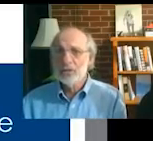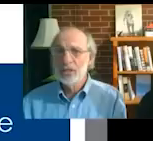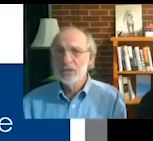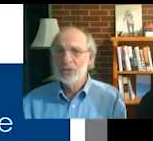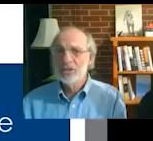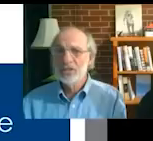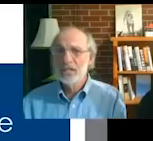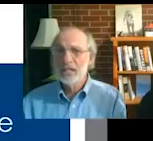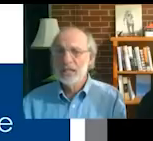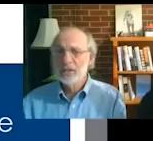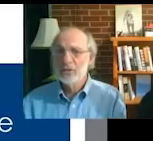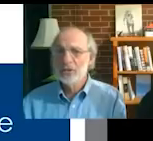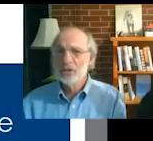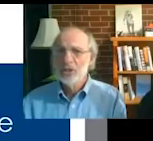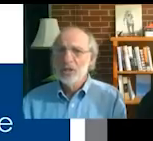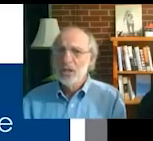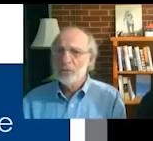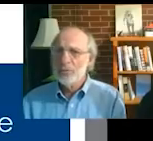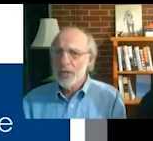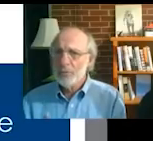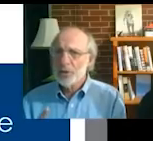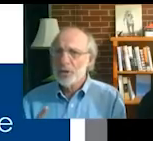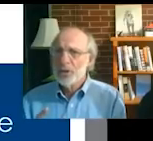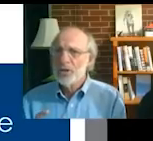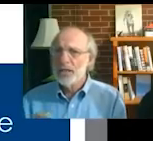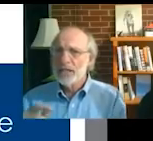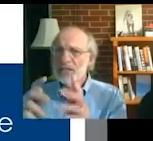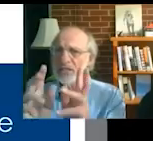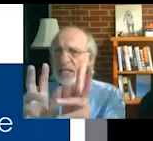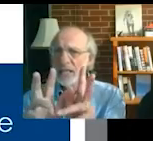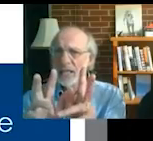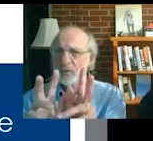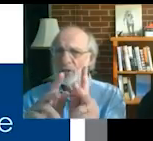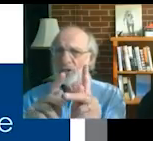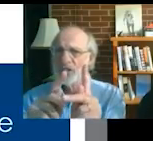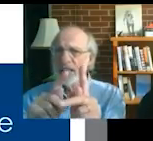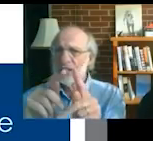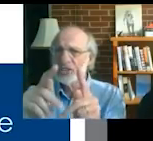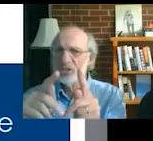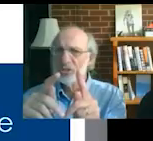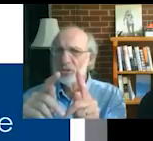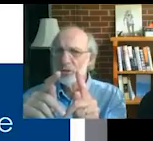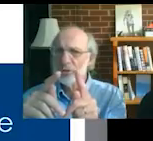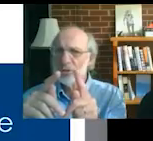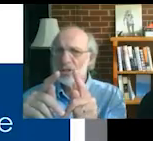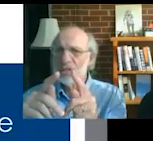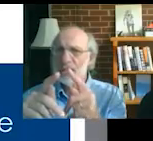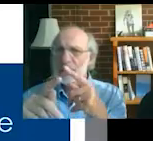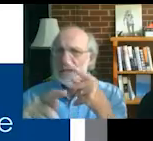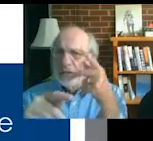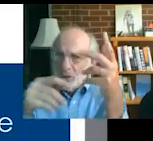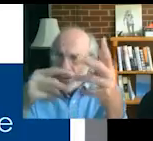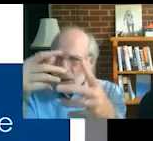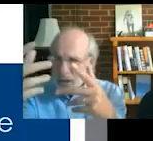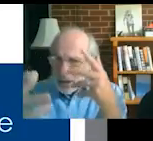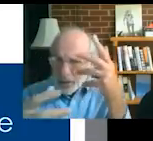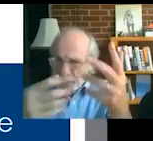alternative communication is sign language. Remember that sign language is